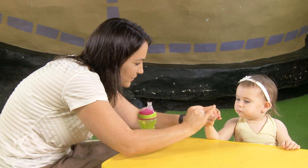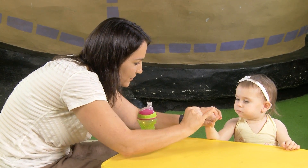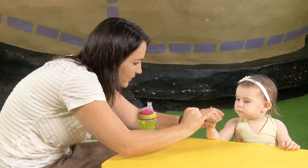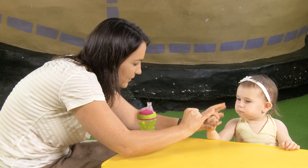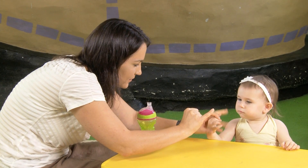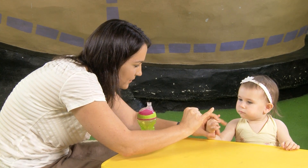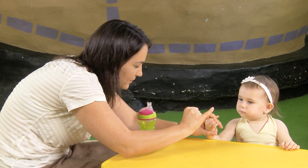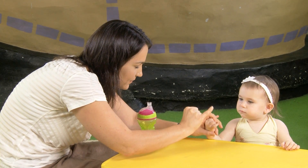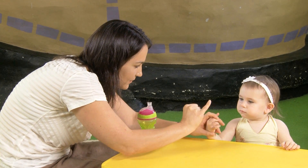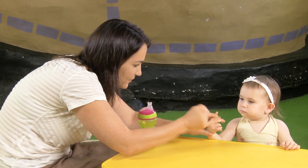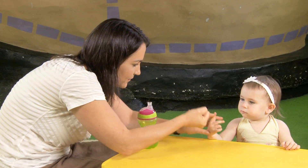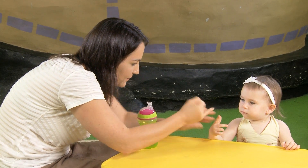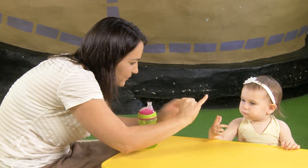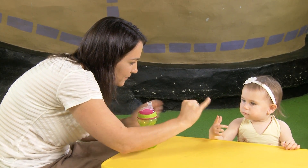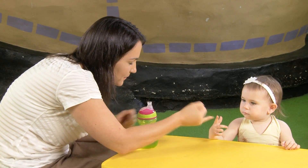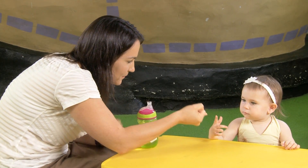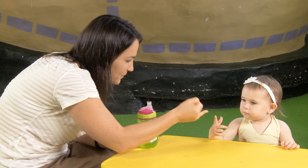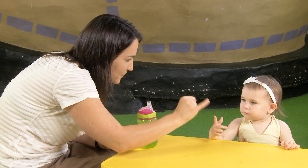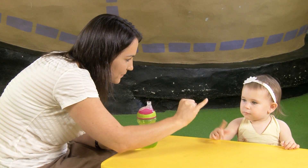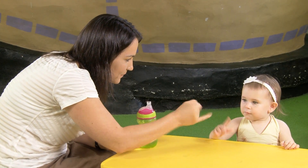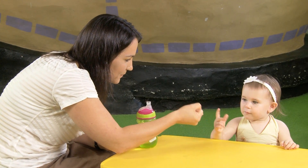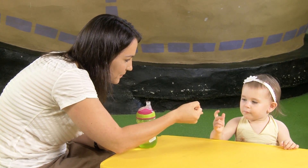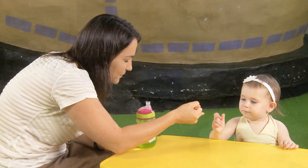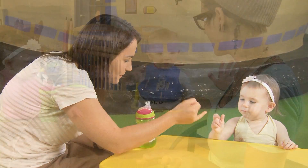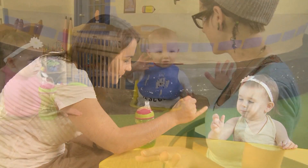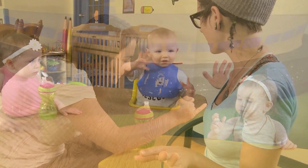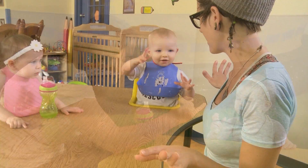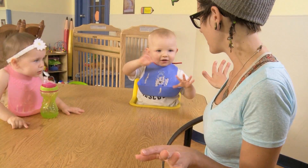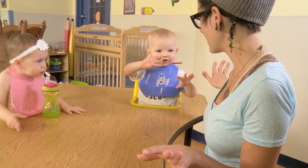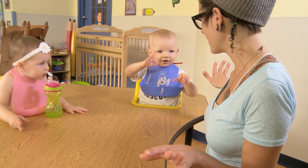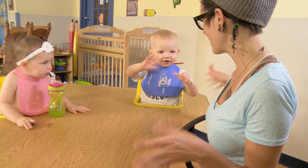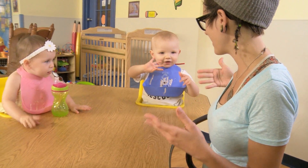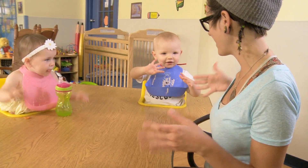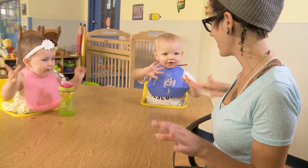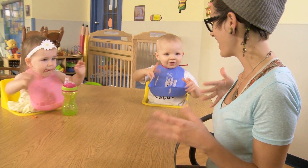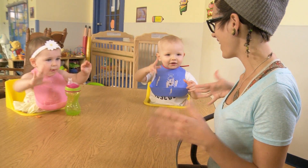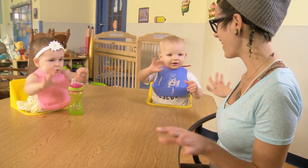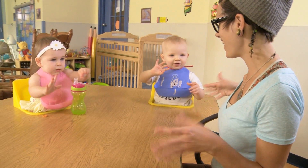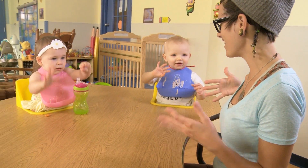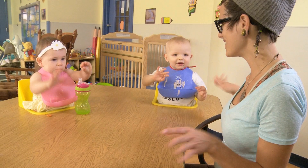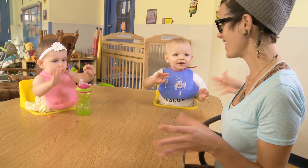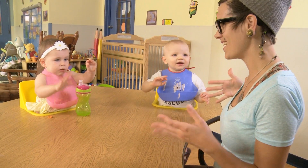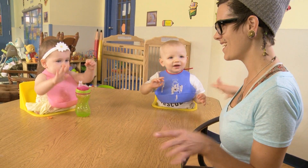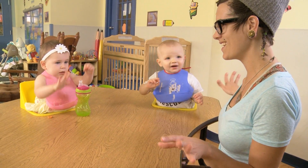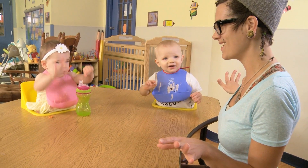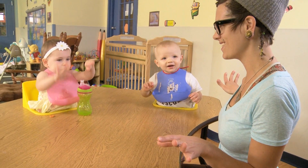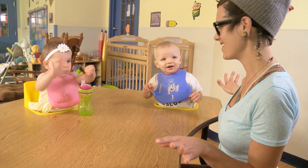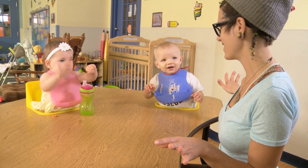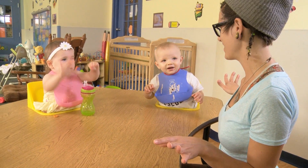technique should only be done if your baby enjoys it. Then you can move on to having your baby imitate your signing.